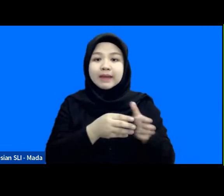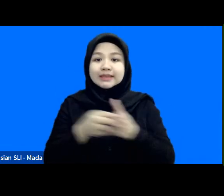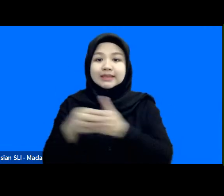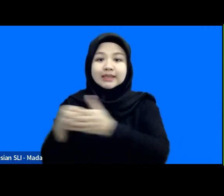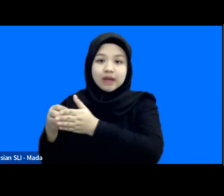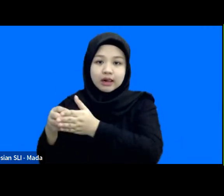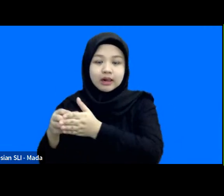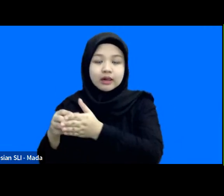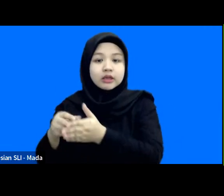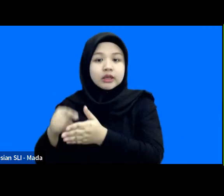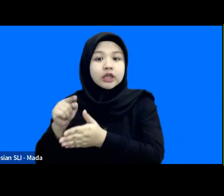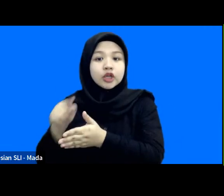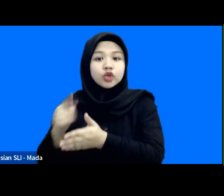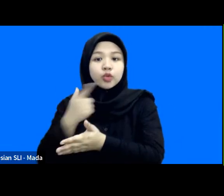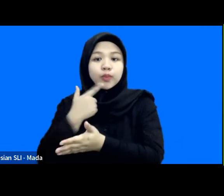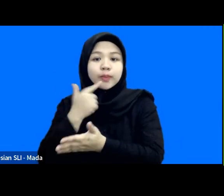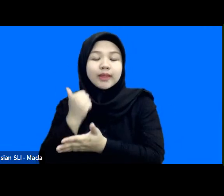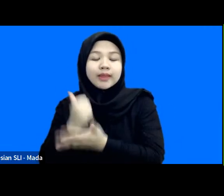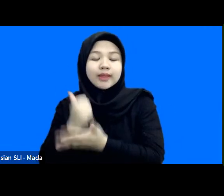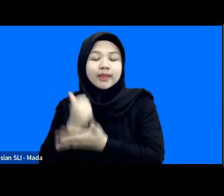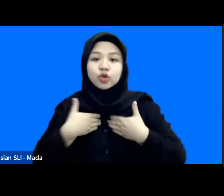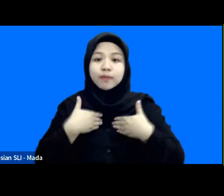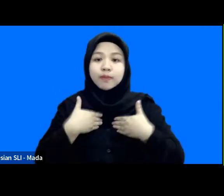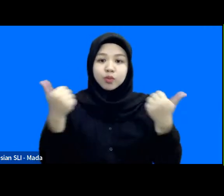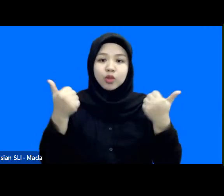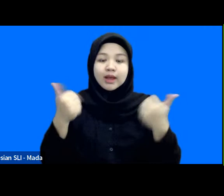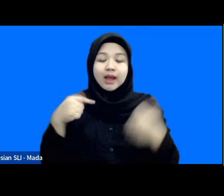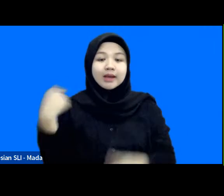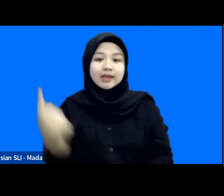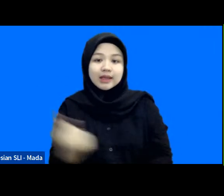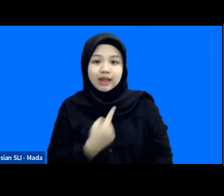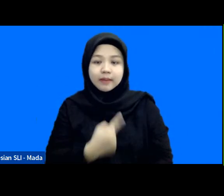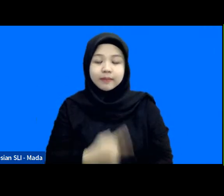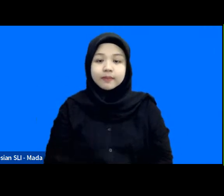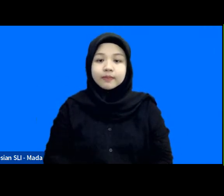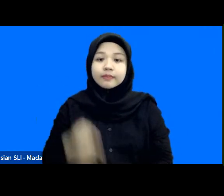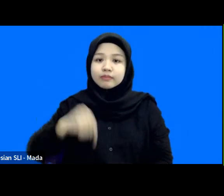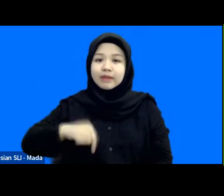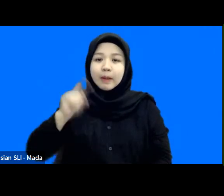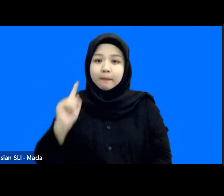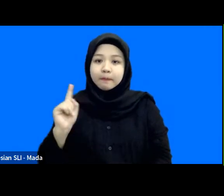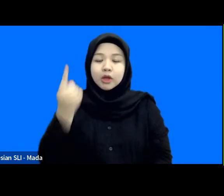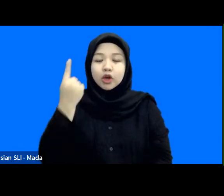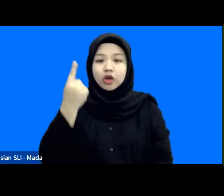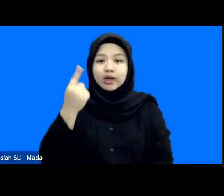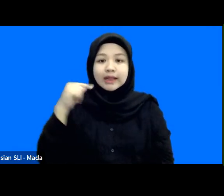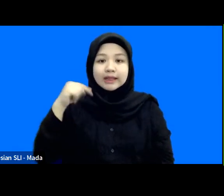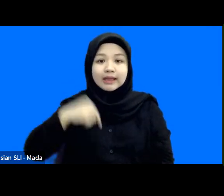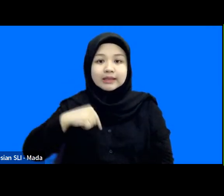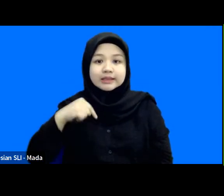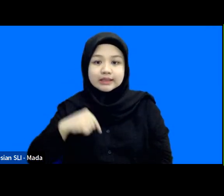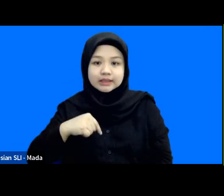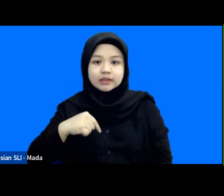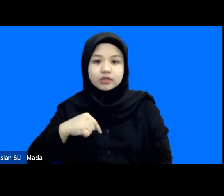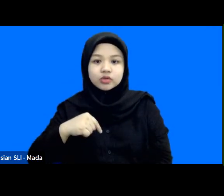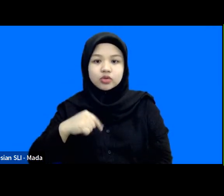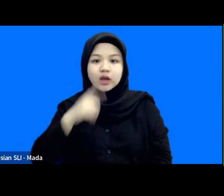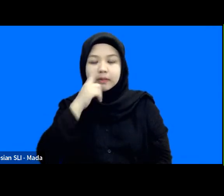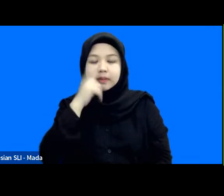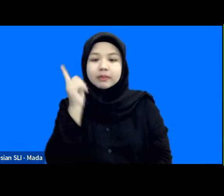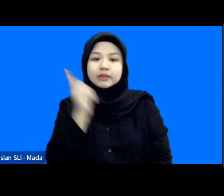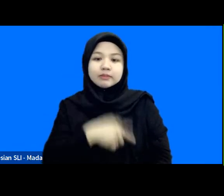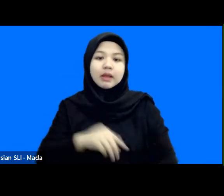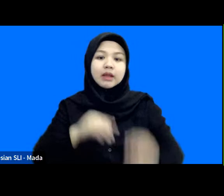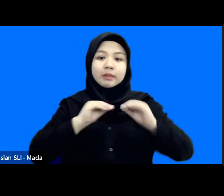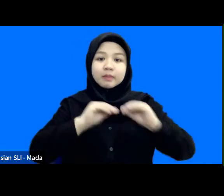recovery. This priority also affirms Indonesia's commitment to ensure inclusive and equitable quality education and promote lifelong learning